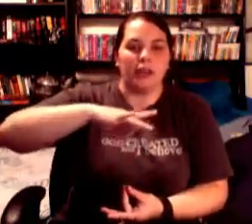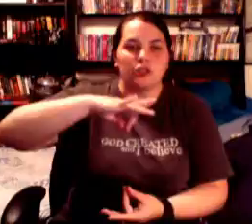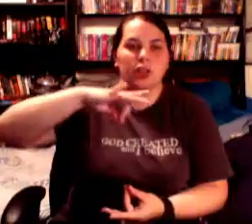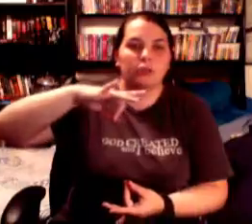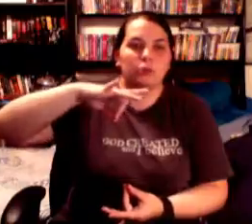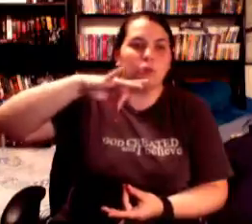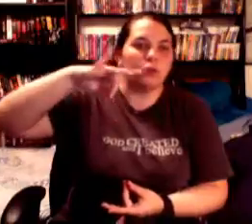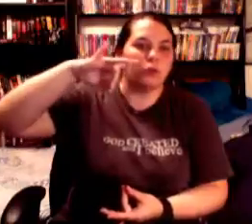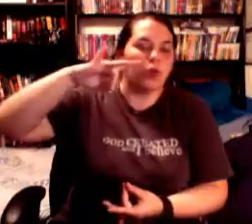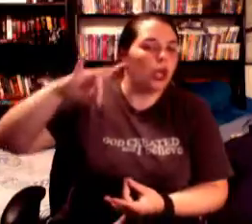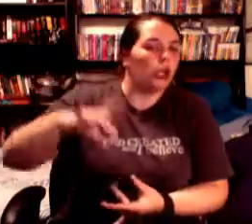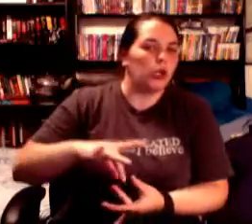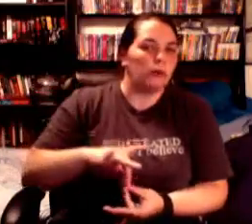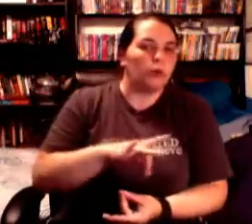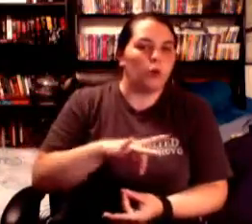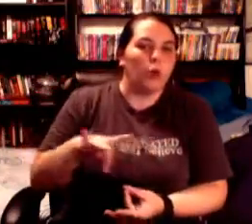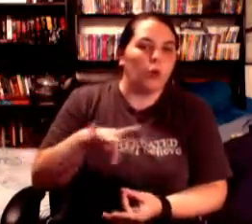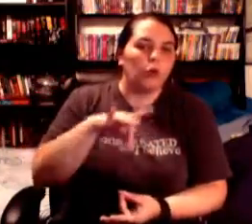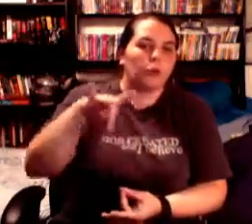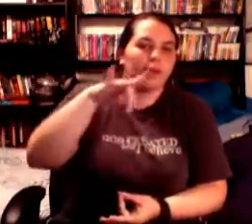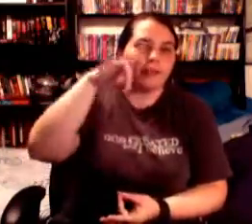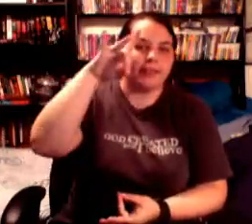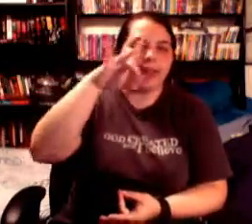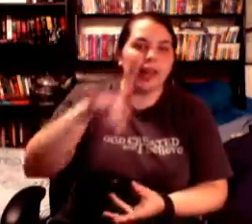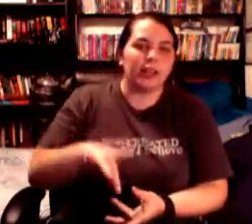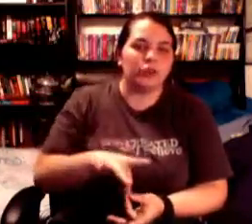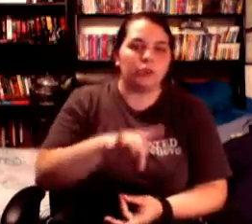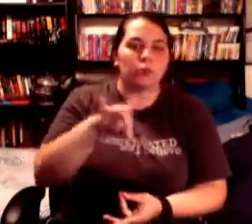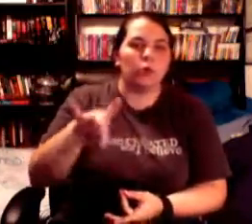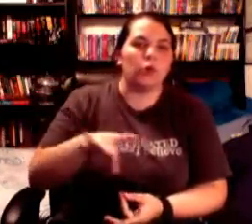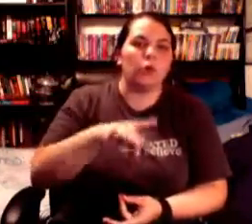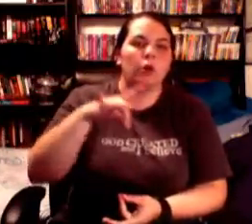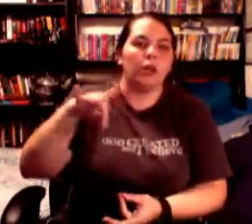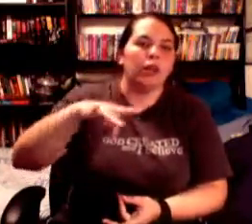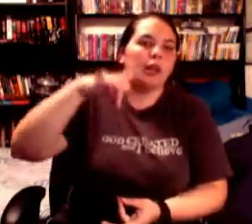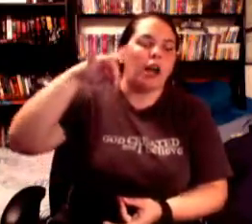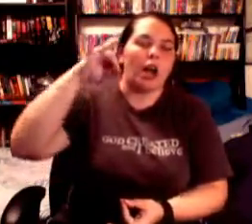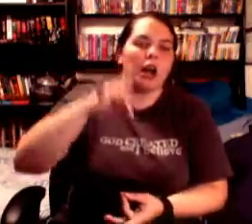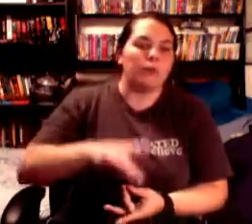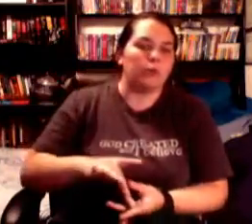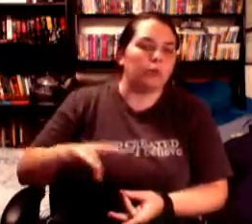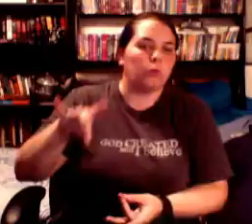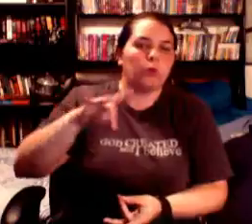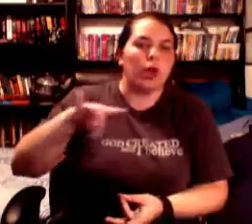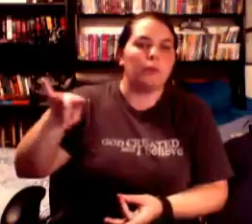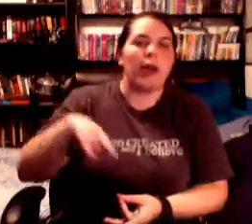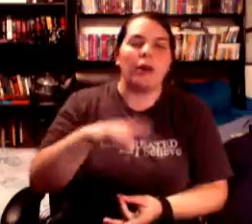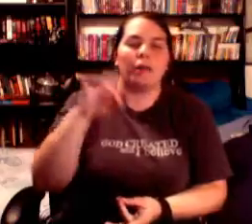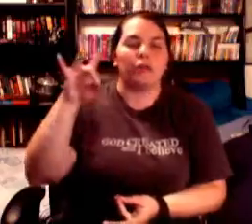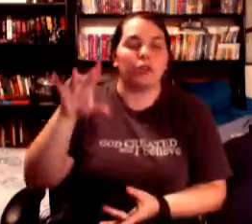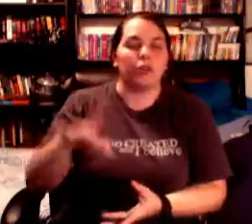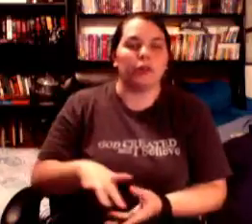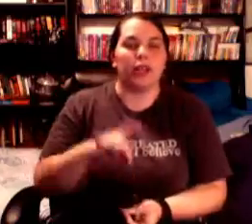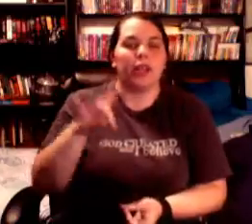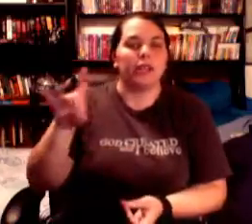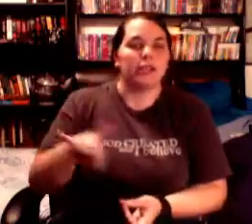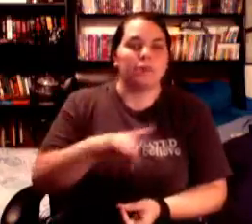just kind of pull. You can pull side by side, you can pull up, however you want to do it.